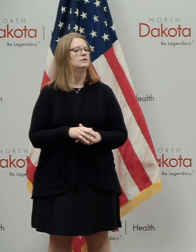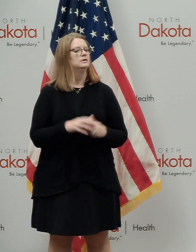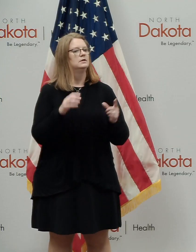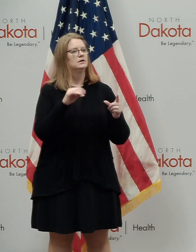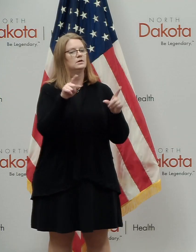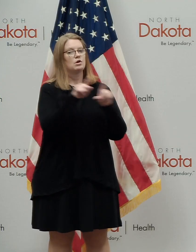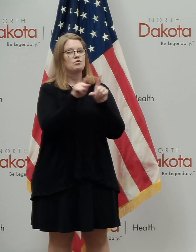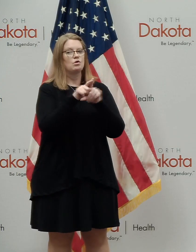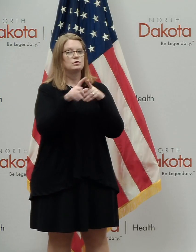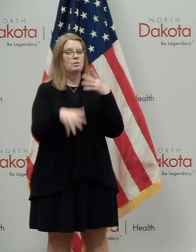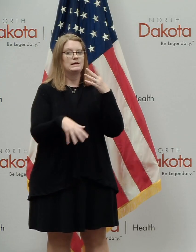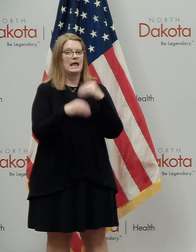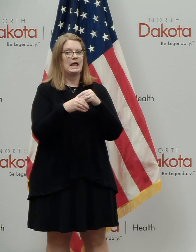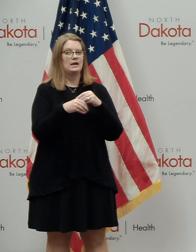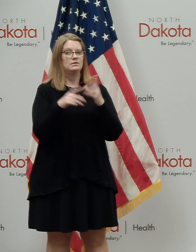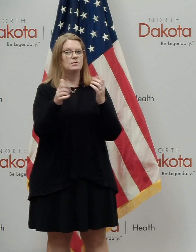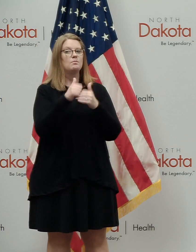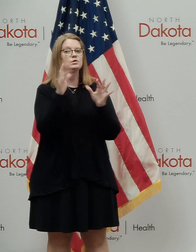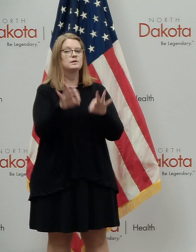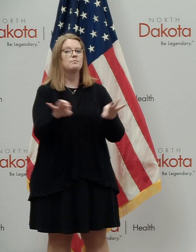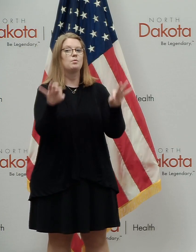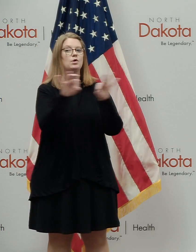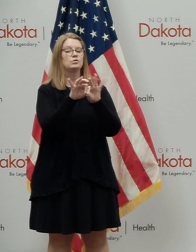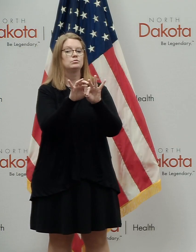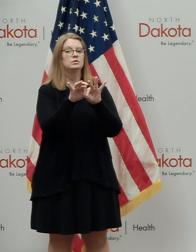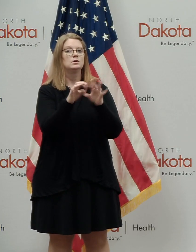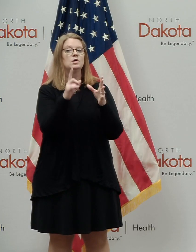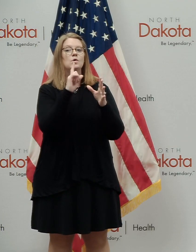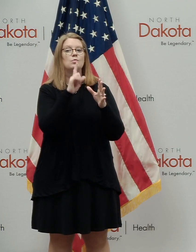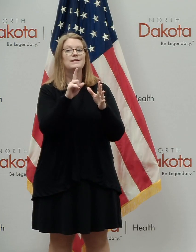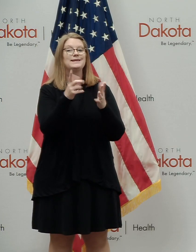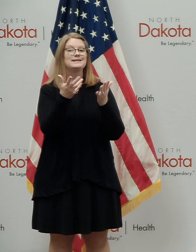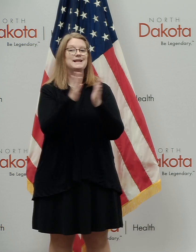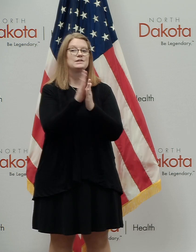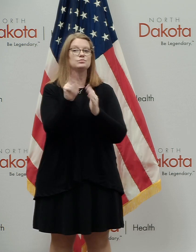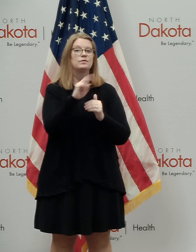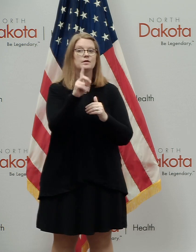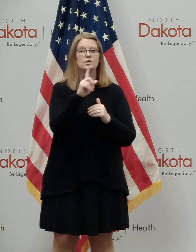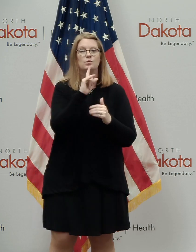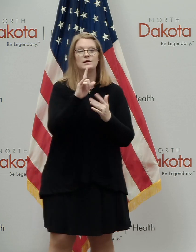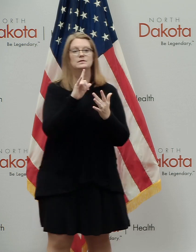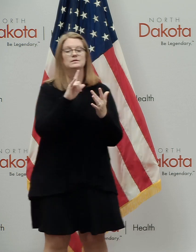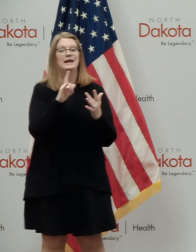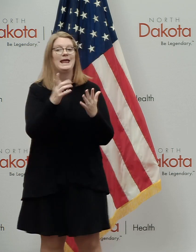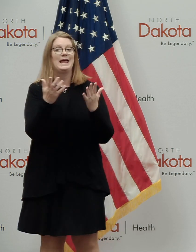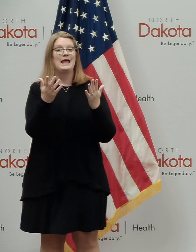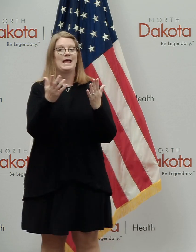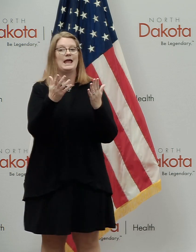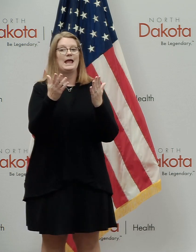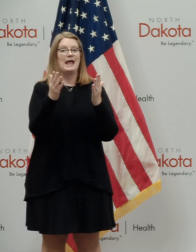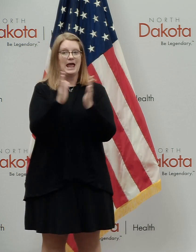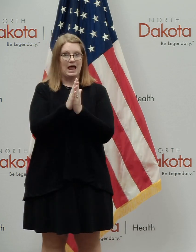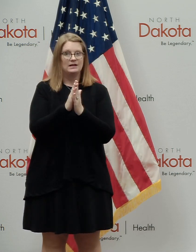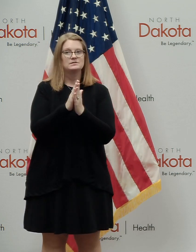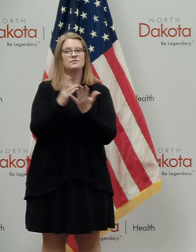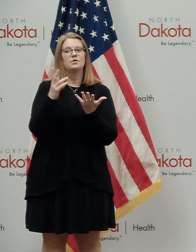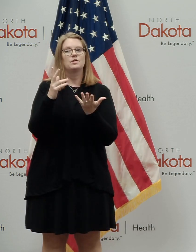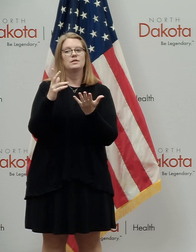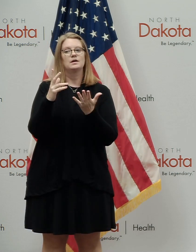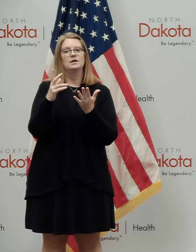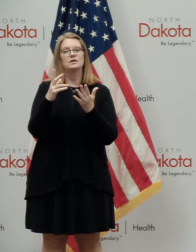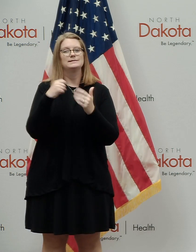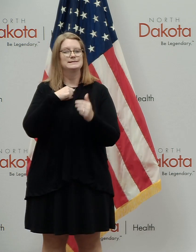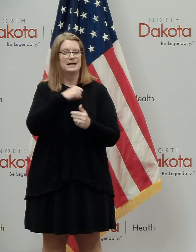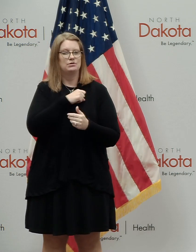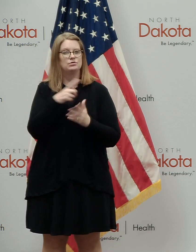Jacob, what I would like to add is I think the biggest thing that we could ask North Dakotans to help for is to reach out to the congressional delegation and ask for that flexibility.